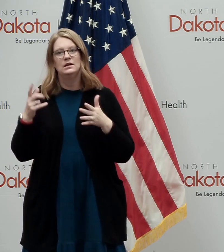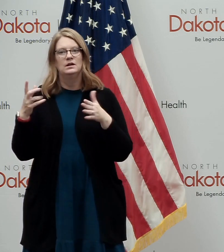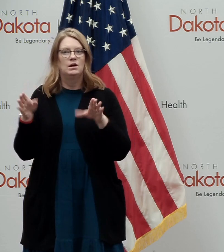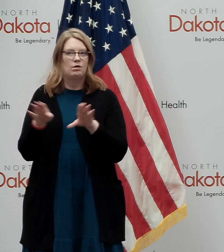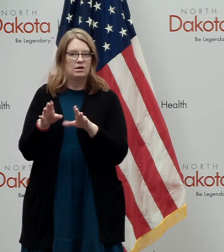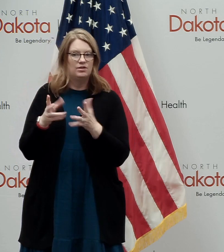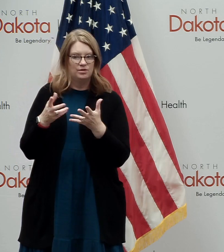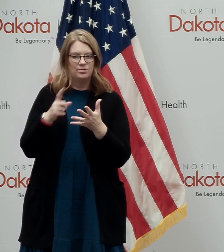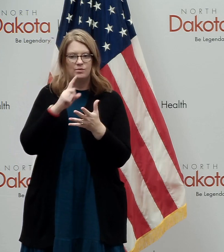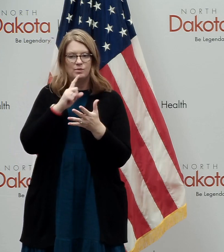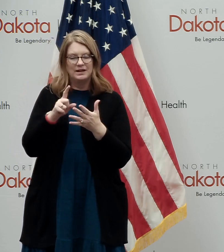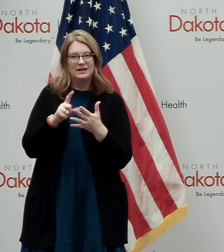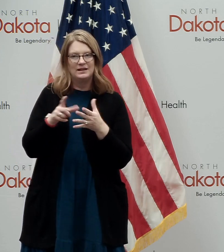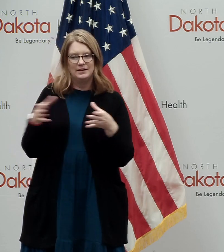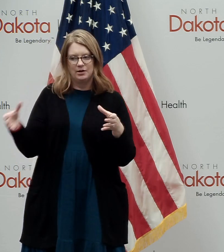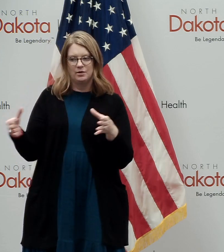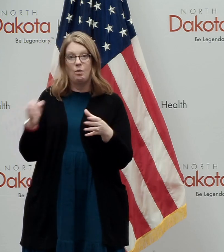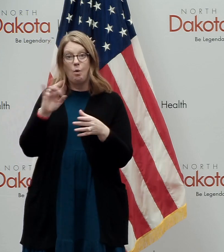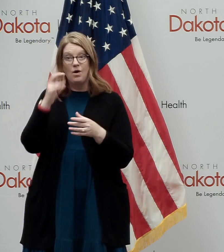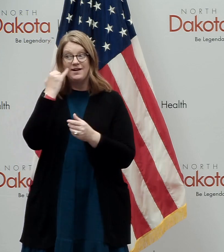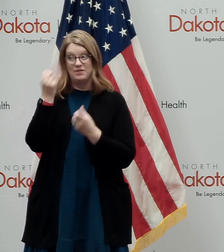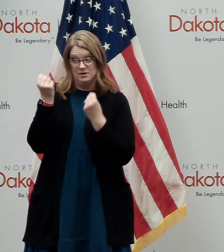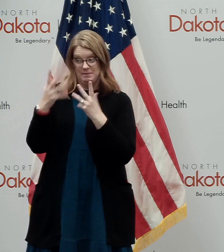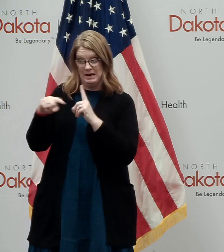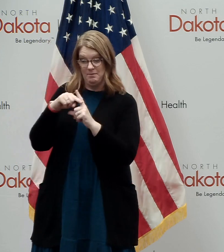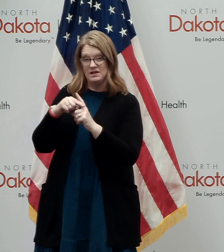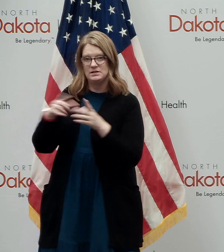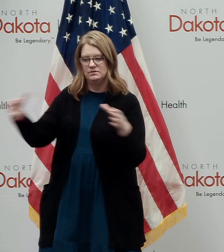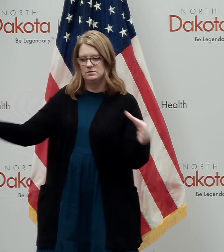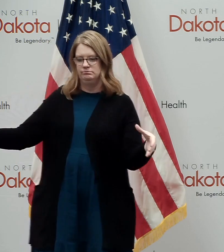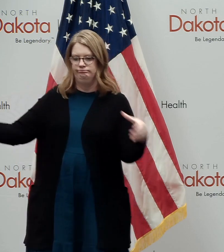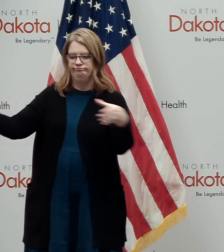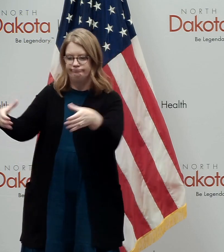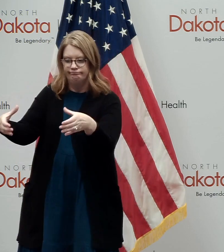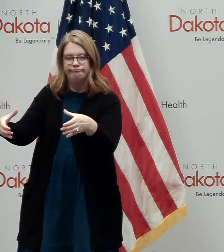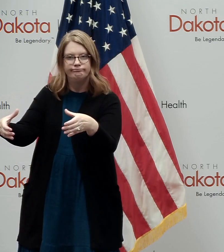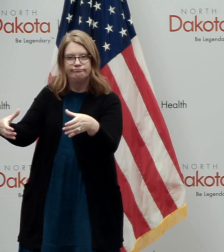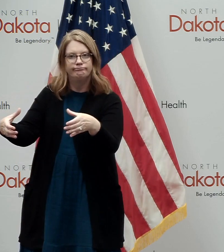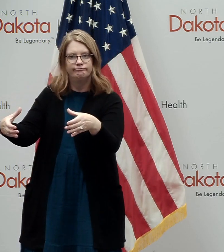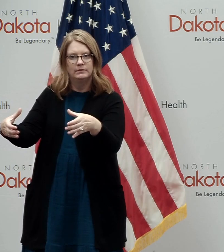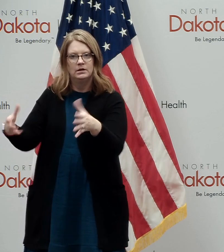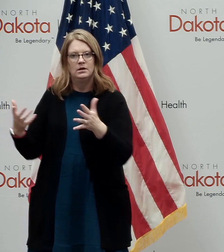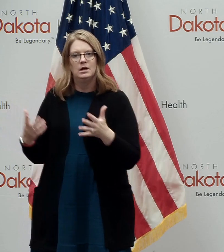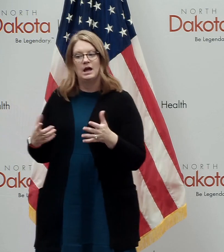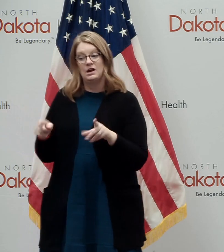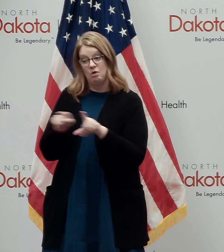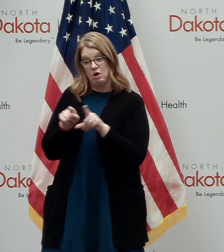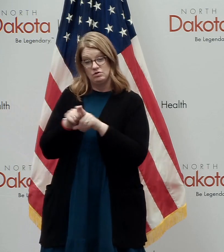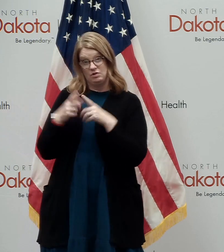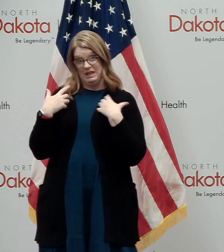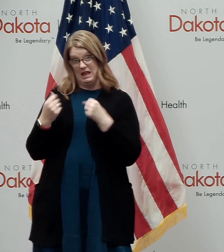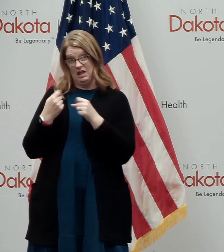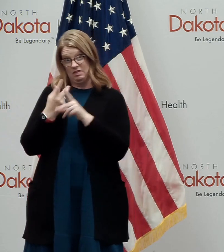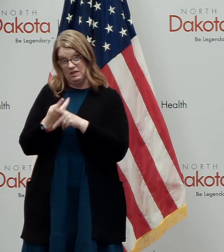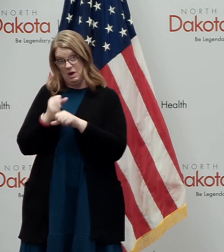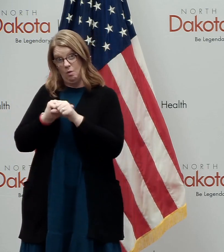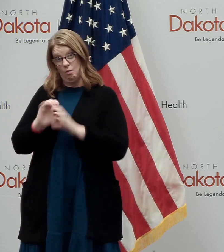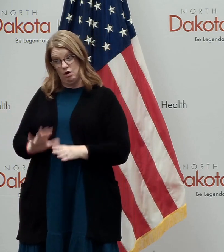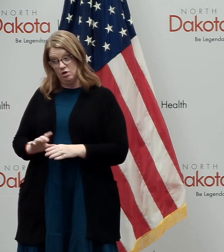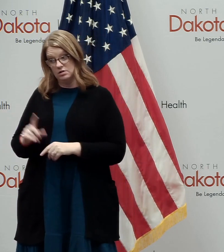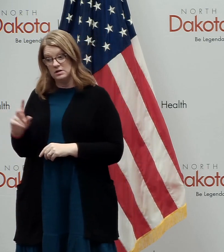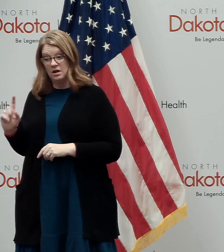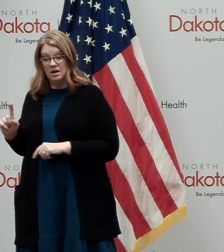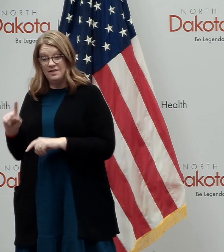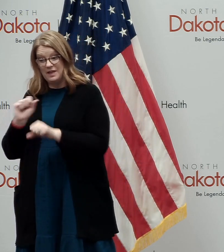contacts, or cohort the positives together, and then separate those healthcare workers that are supporting those that are